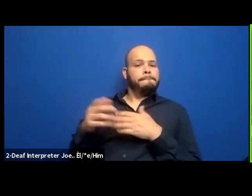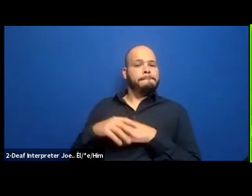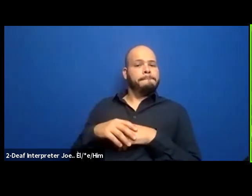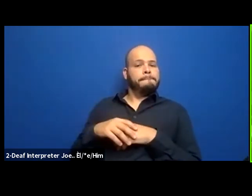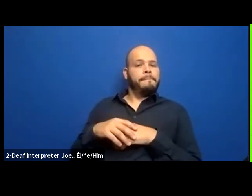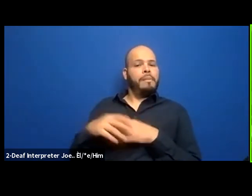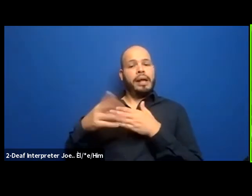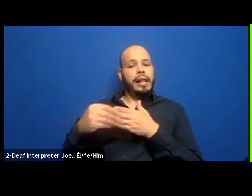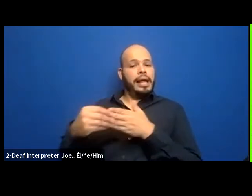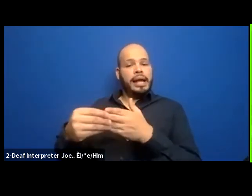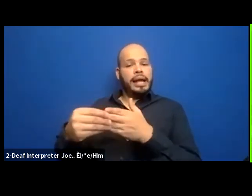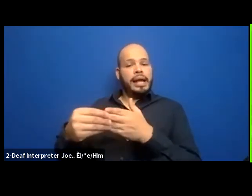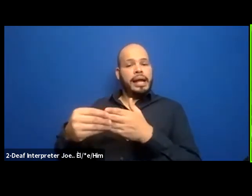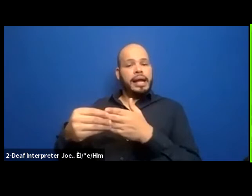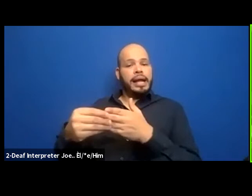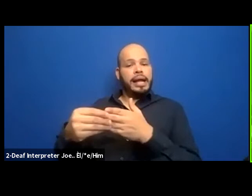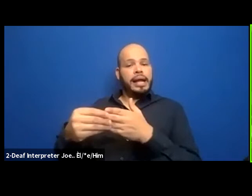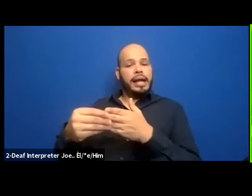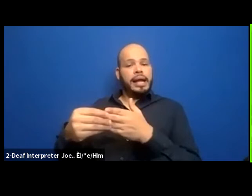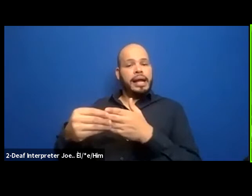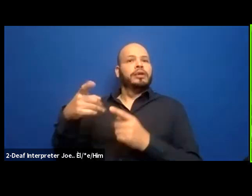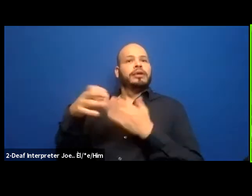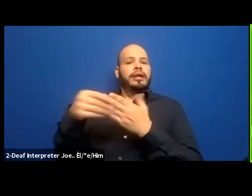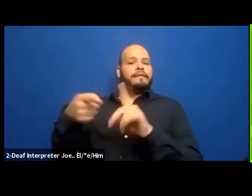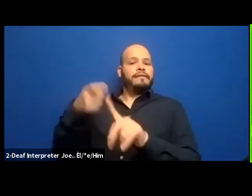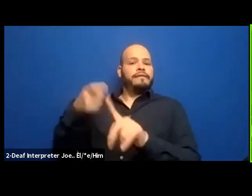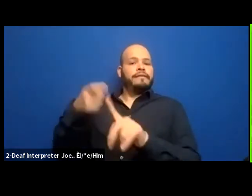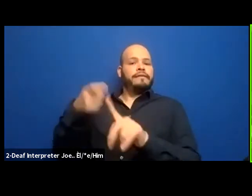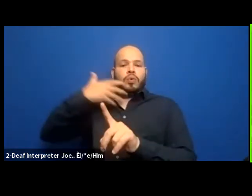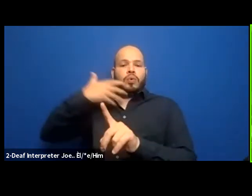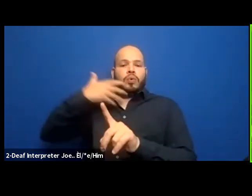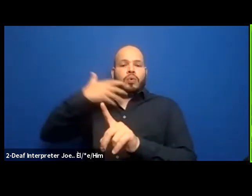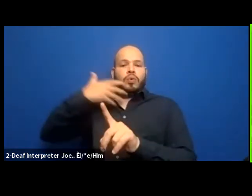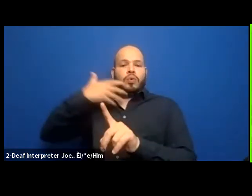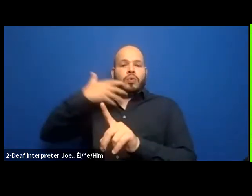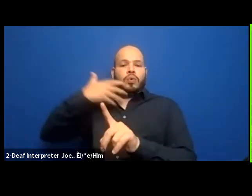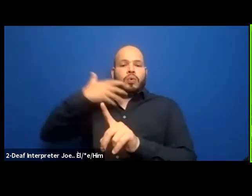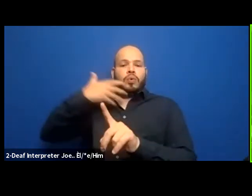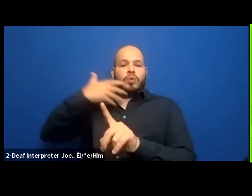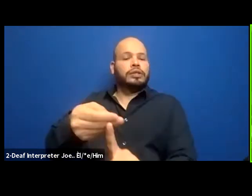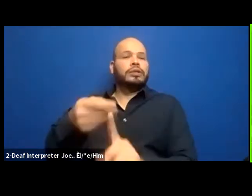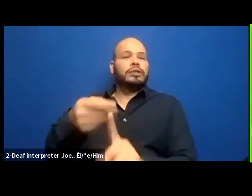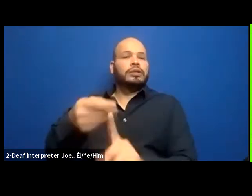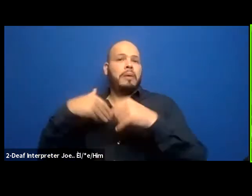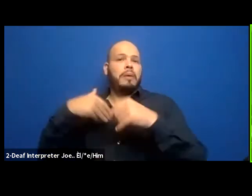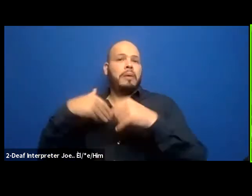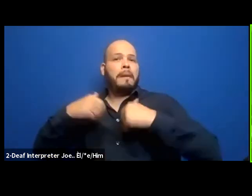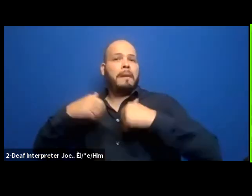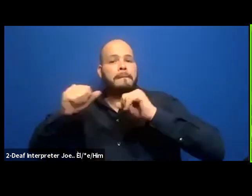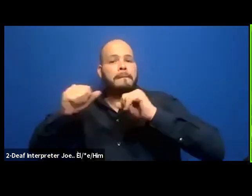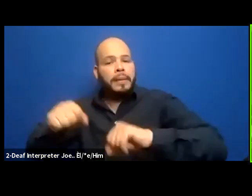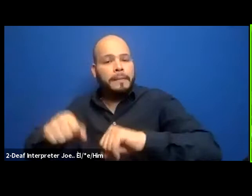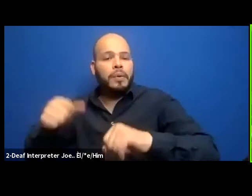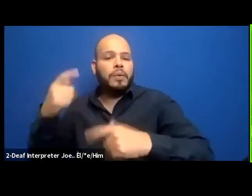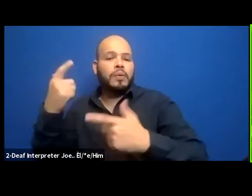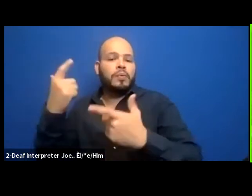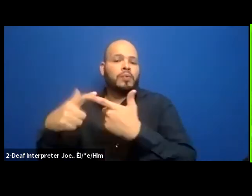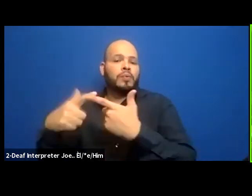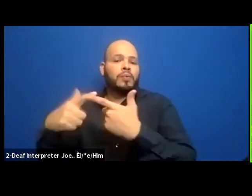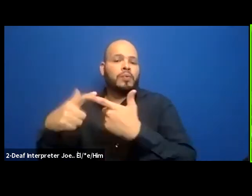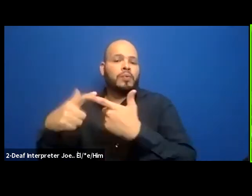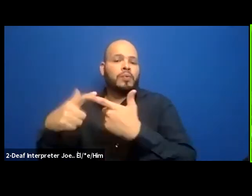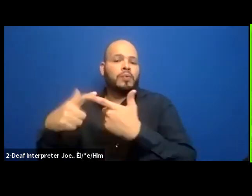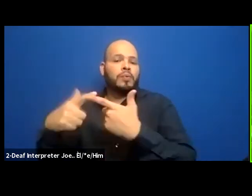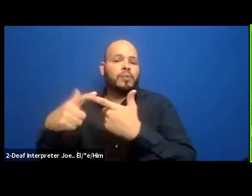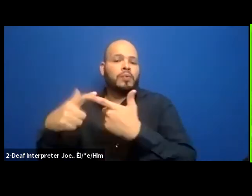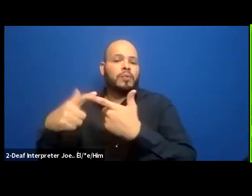bringing freshness to the work. They have the ability of physically continuing the